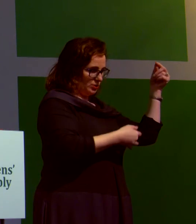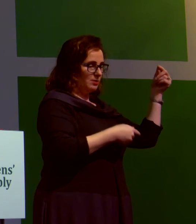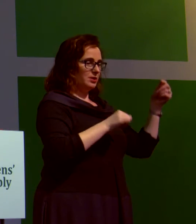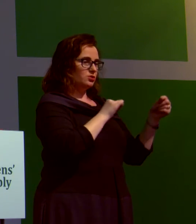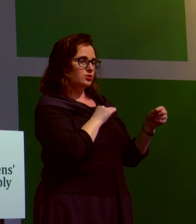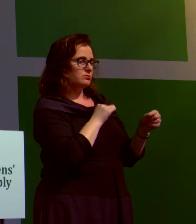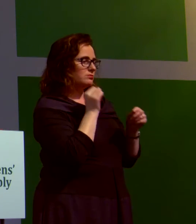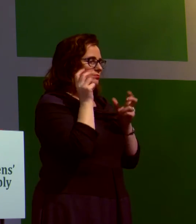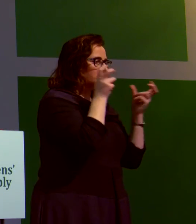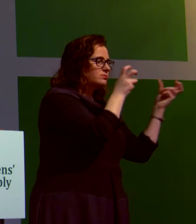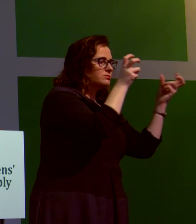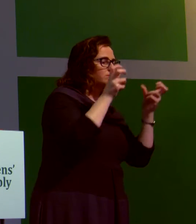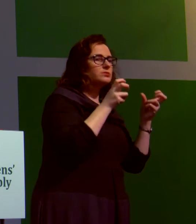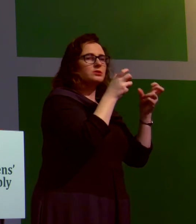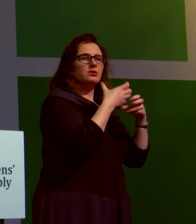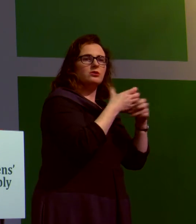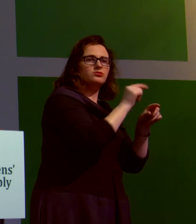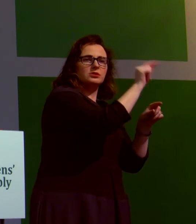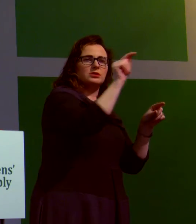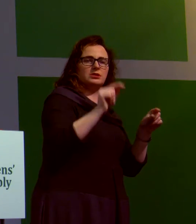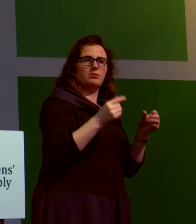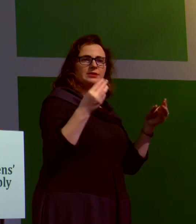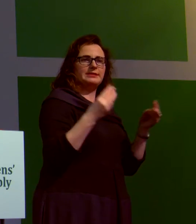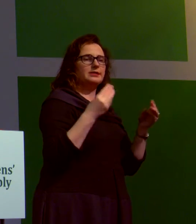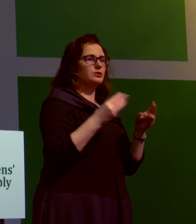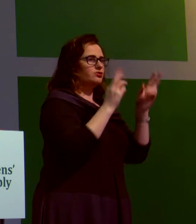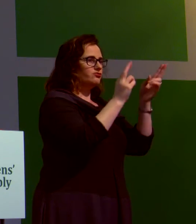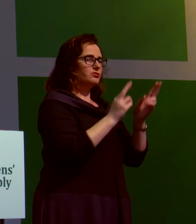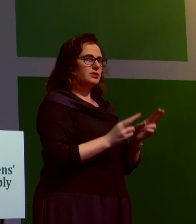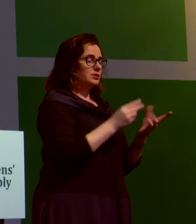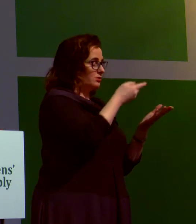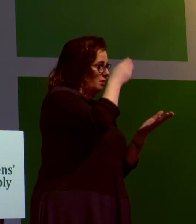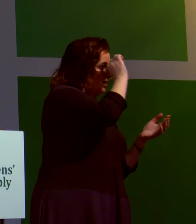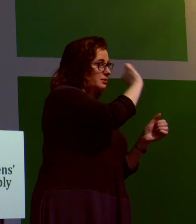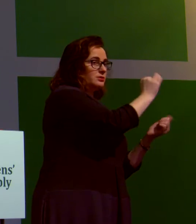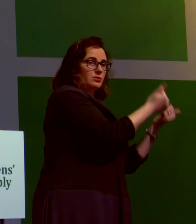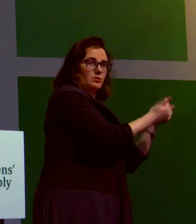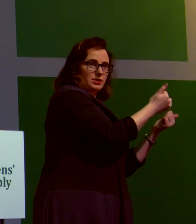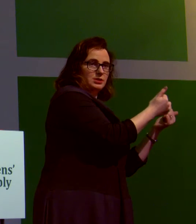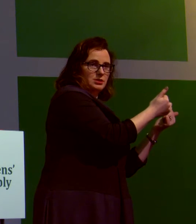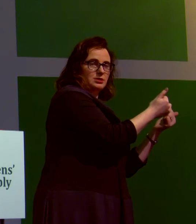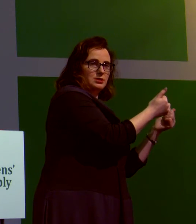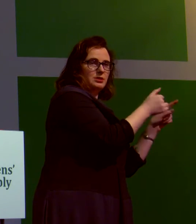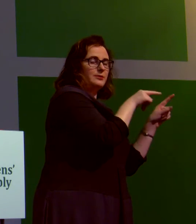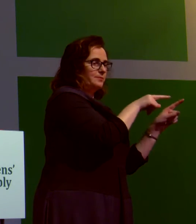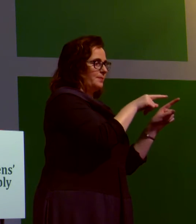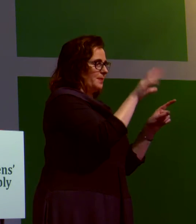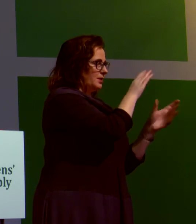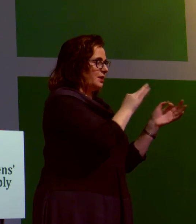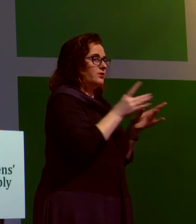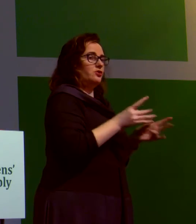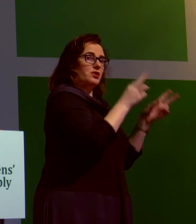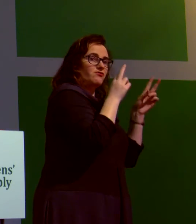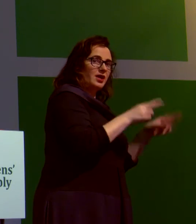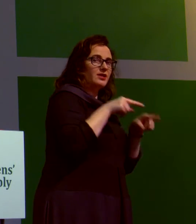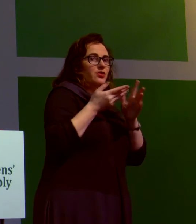states. So as well as Irish courts dealing with the European Convention on Human Rights via the European Convention on Human Rights